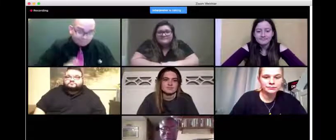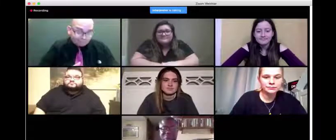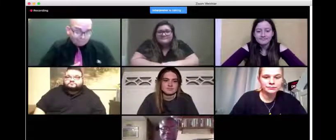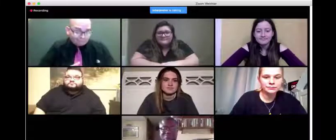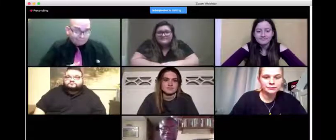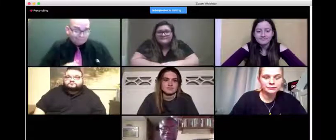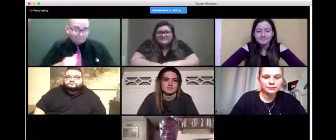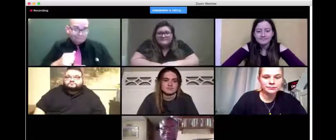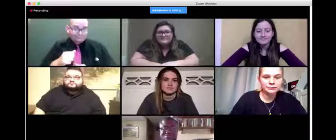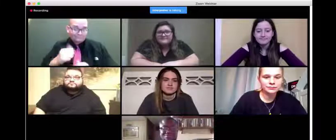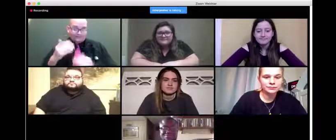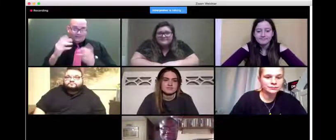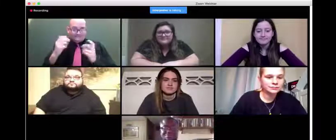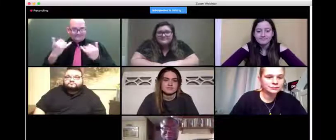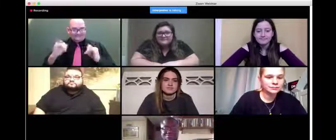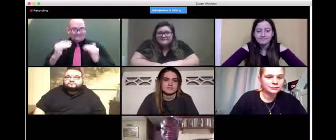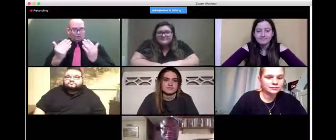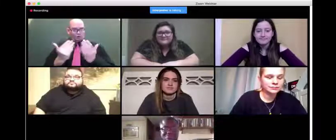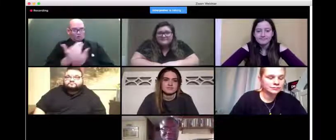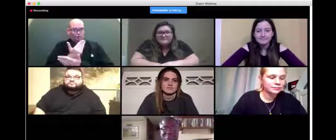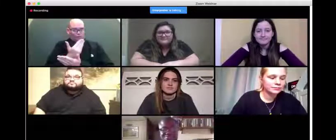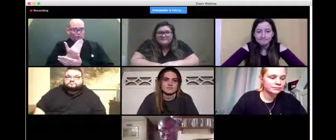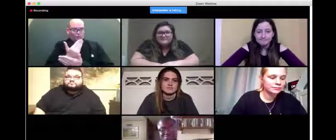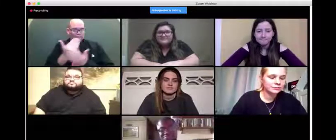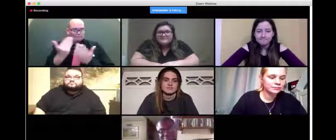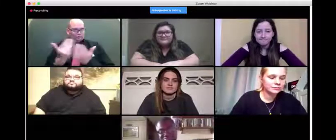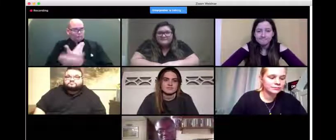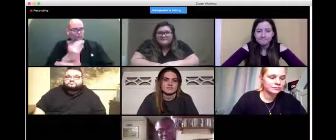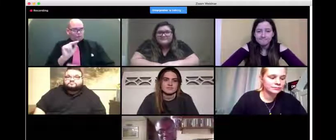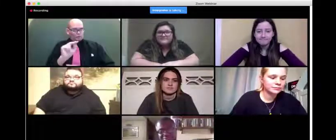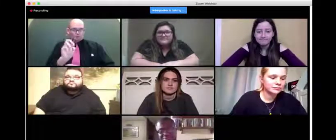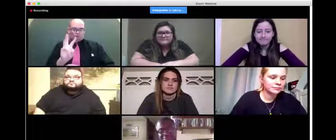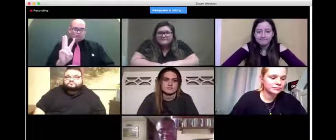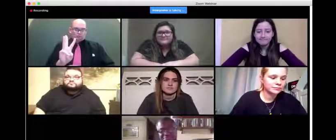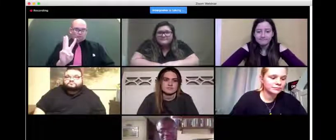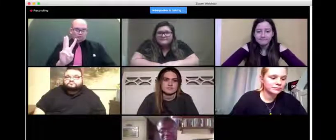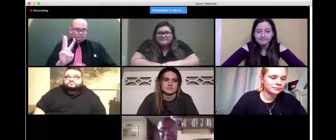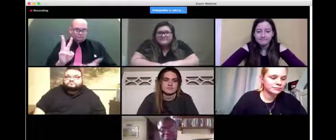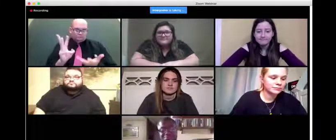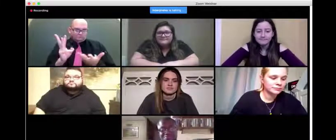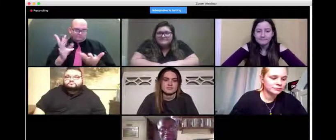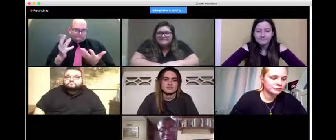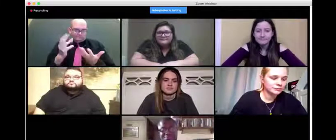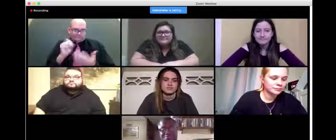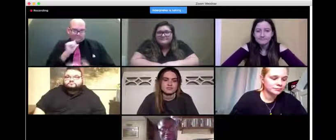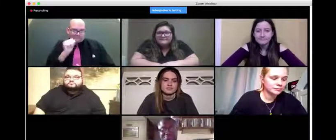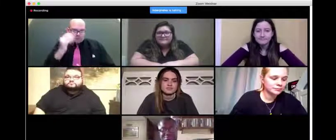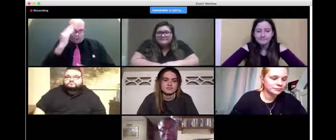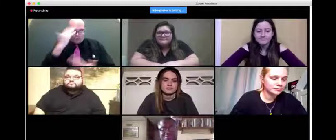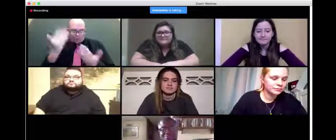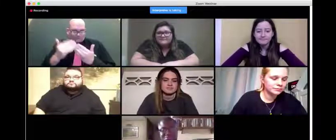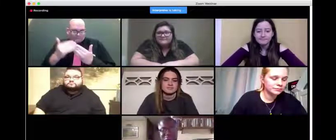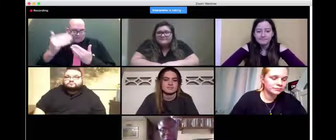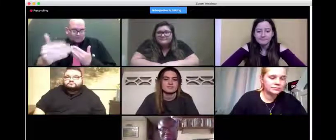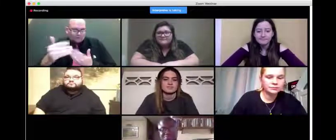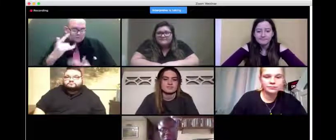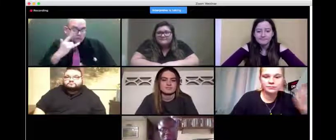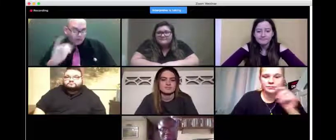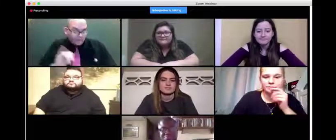this. We don't know what the next part is going to look like and what the future is